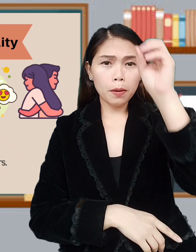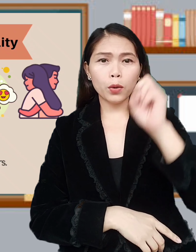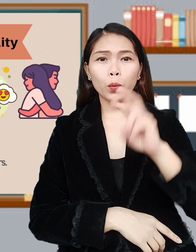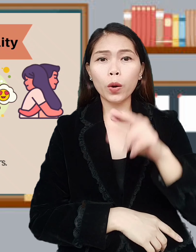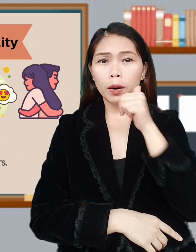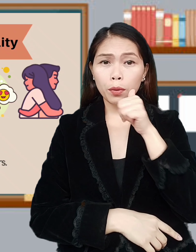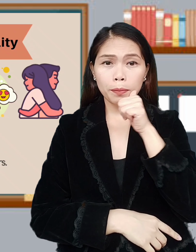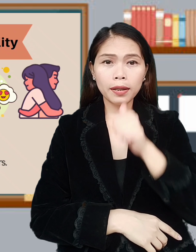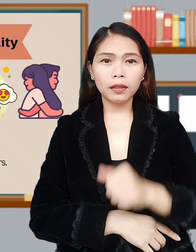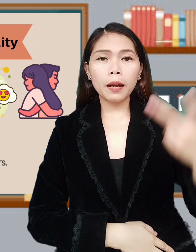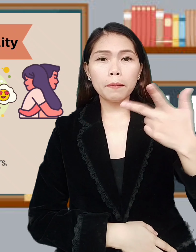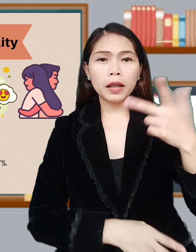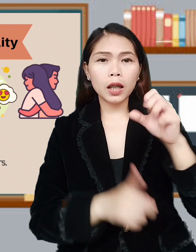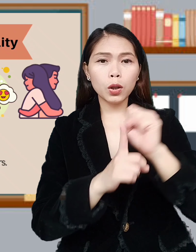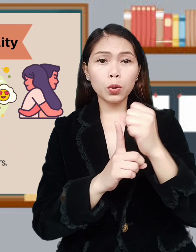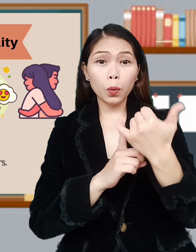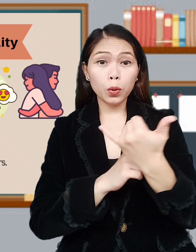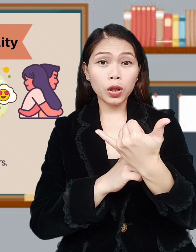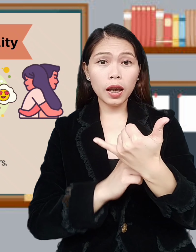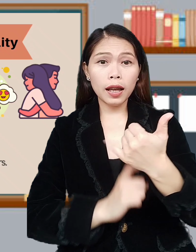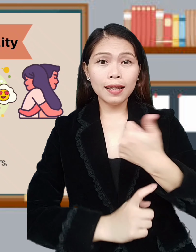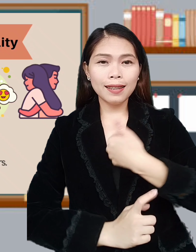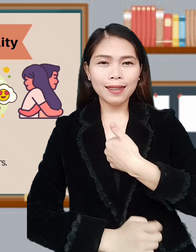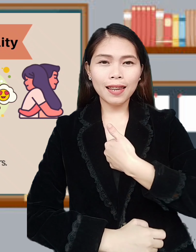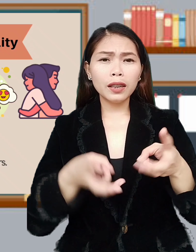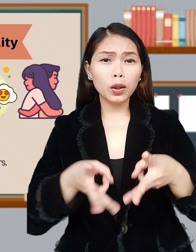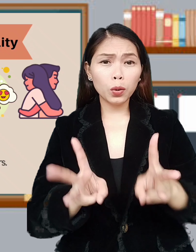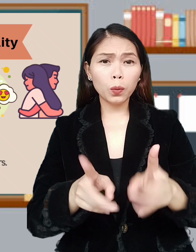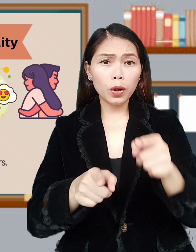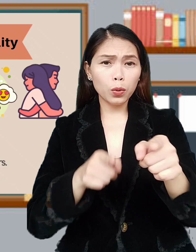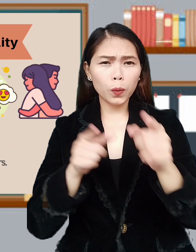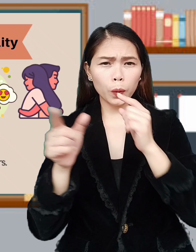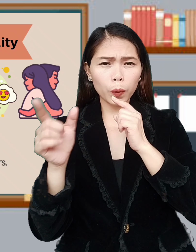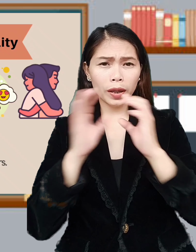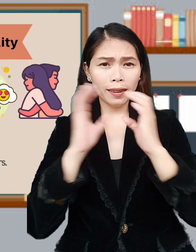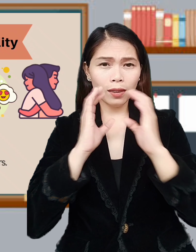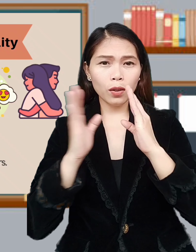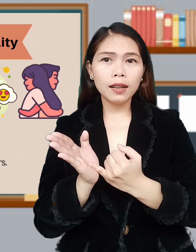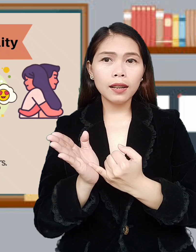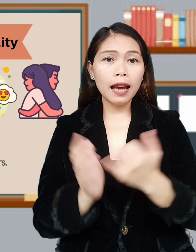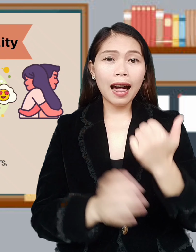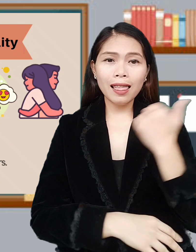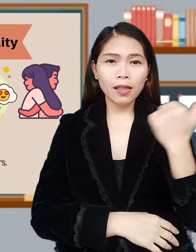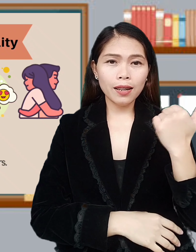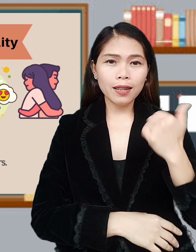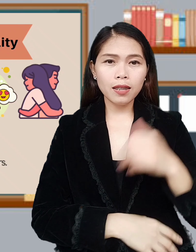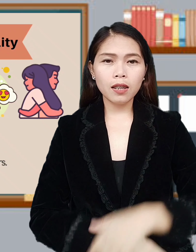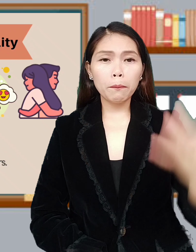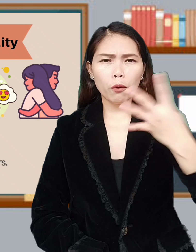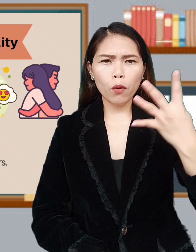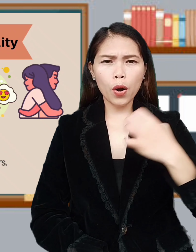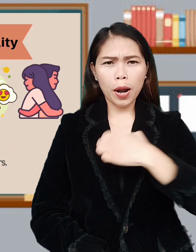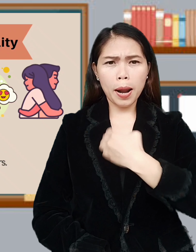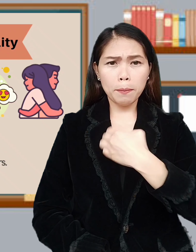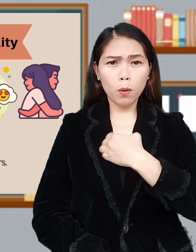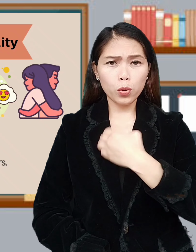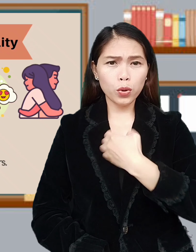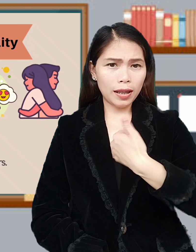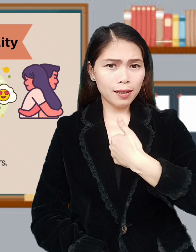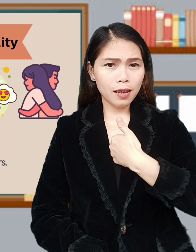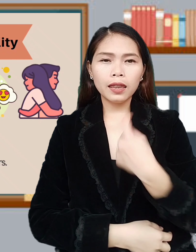woman. Number 3. Social self. The way you interact with others. Number